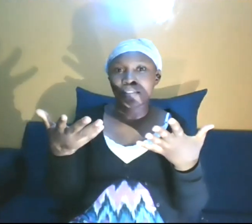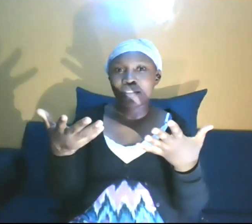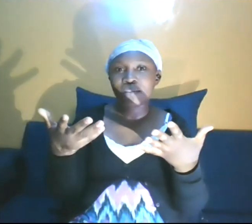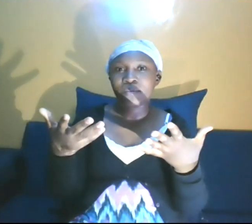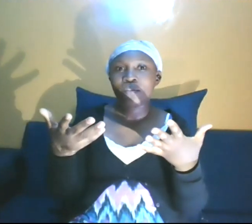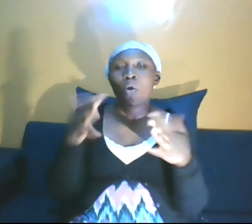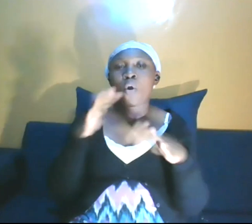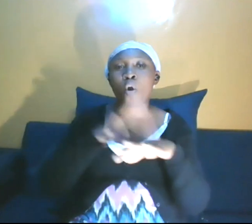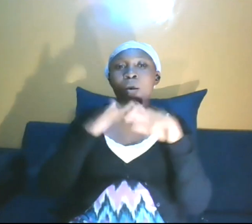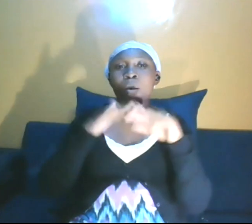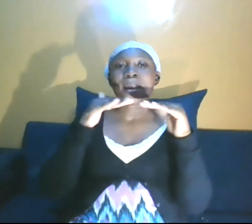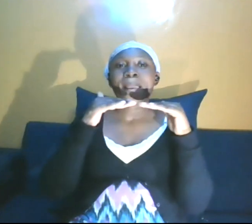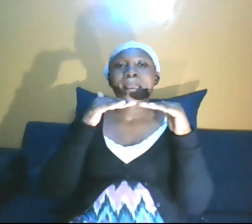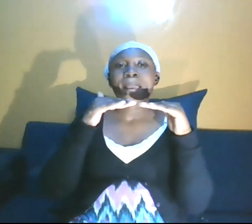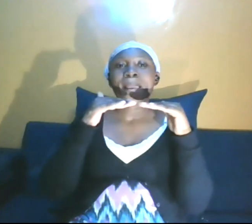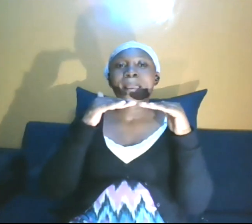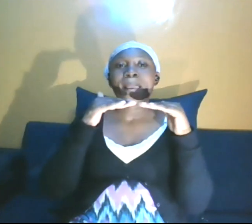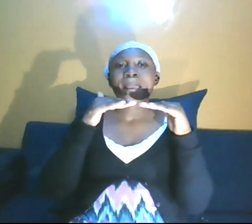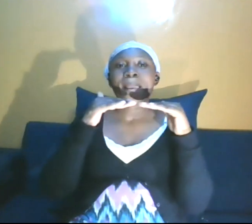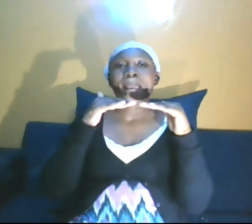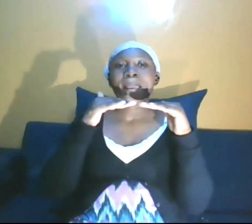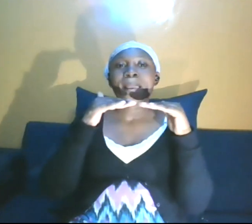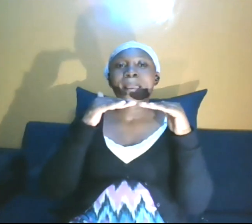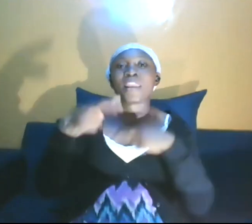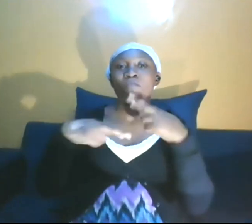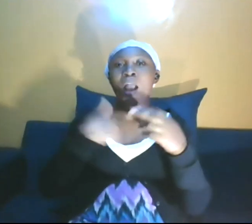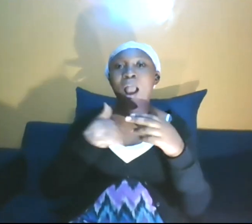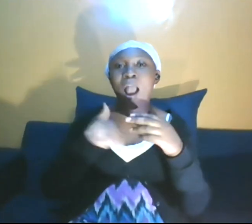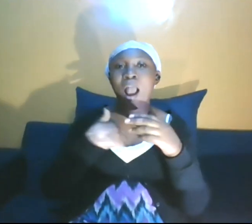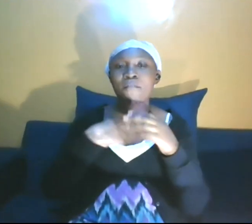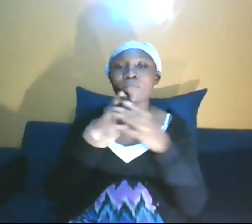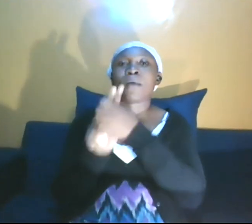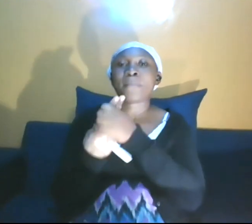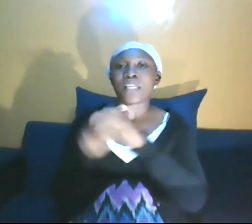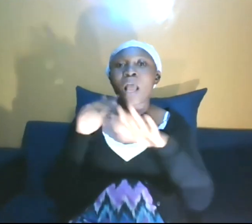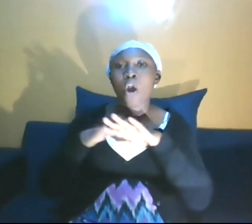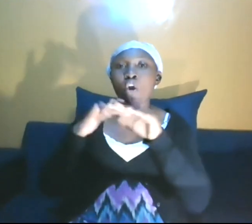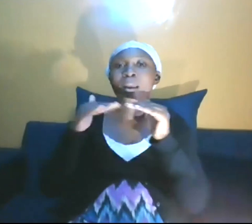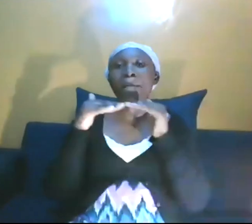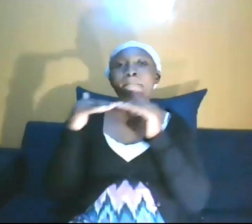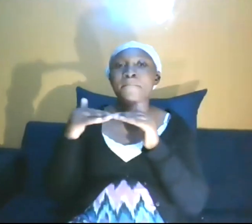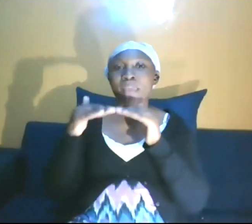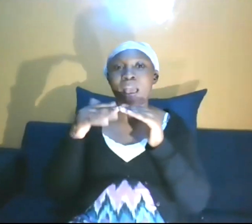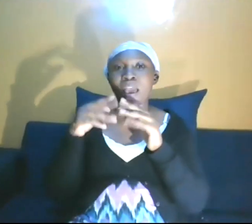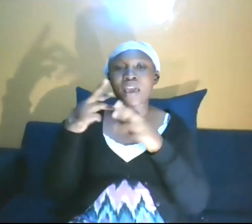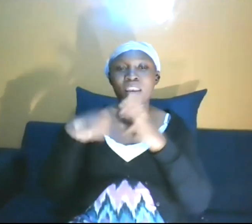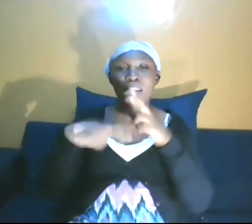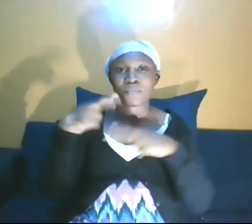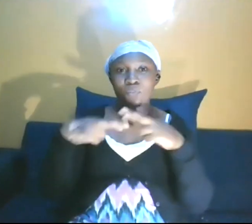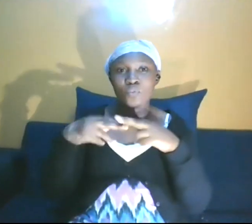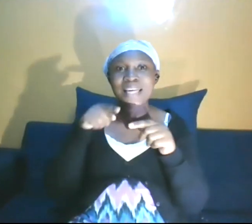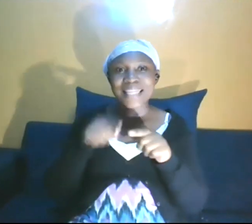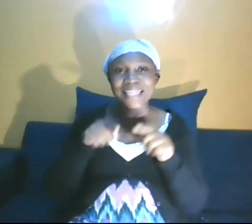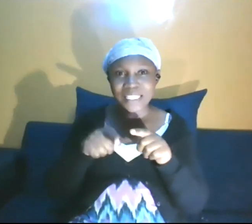and having a collaborative approach to peer review. And this has been an event that has attracted